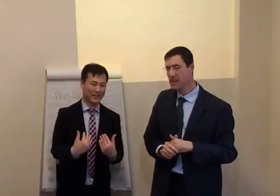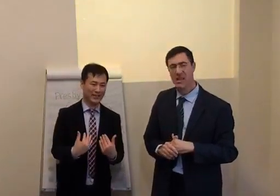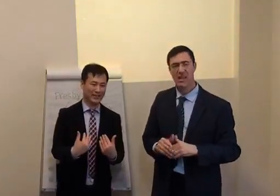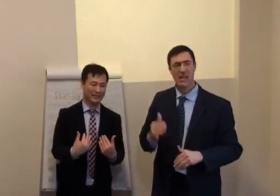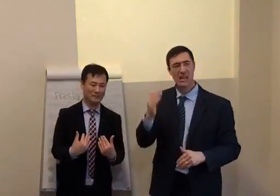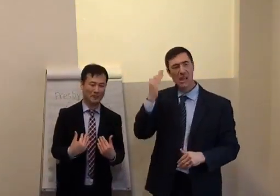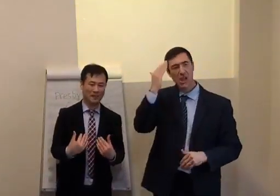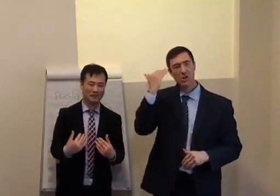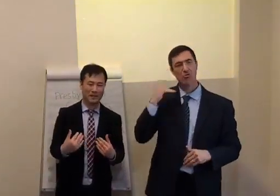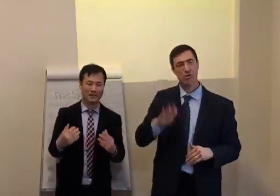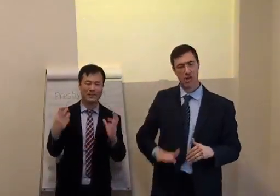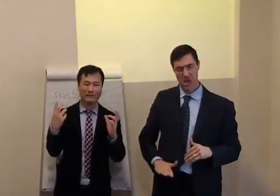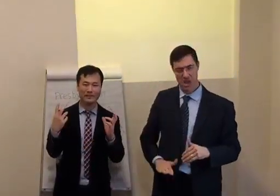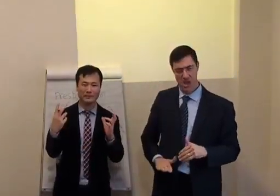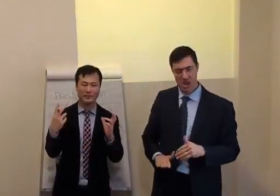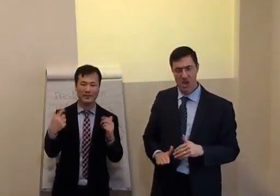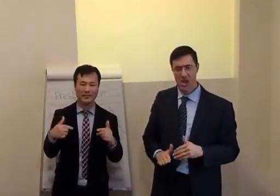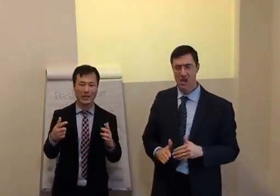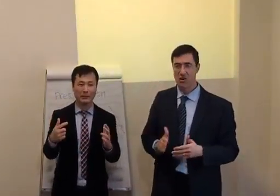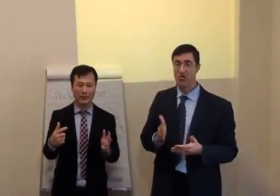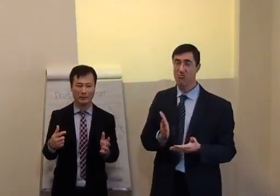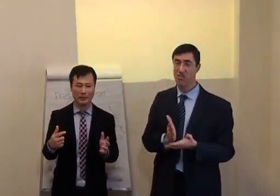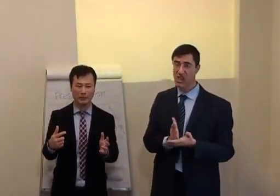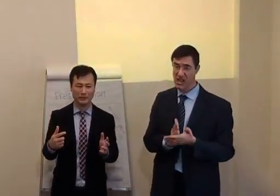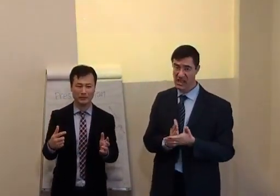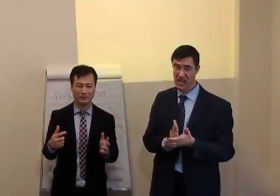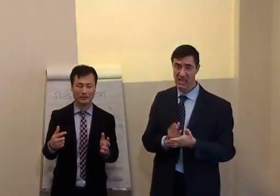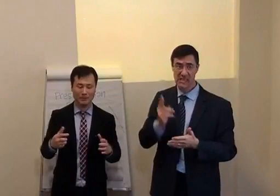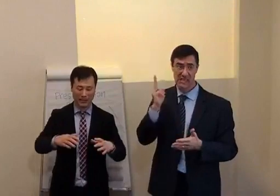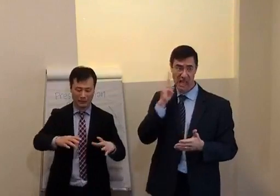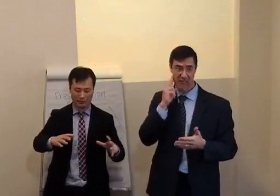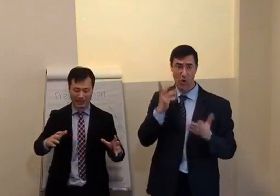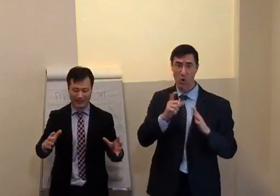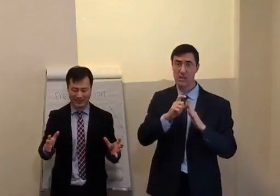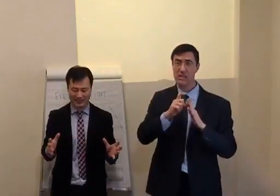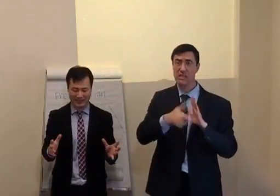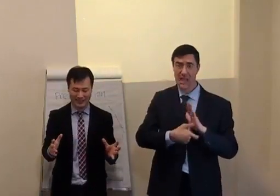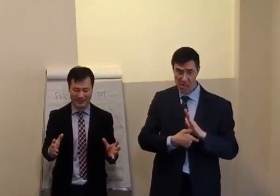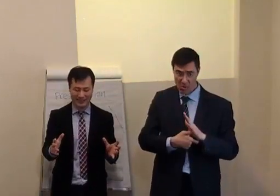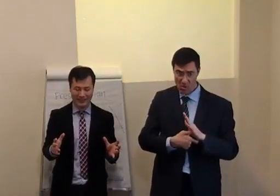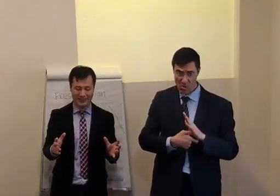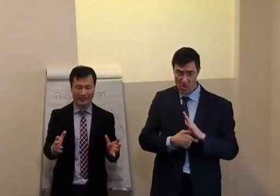shamefully, deaf people and disabled people, by society,